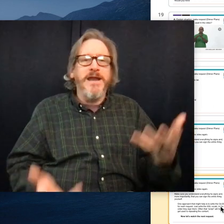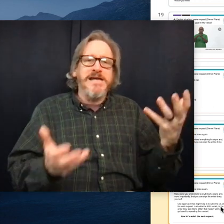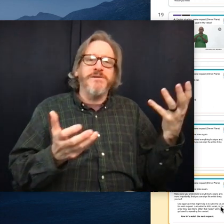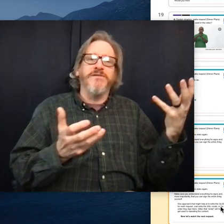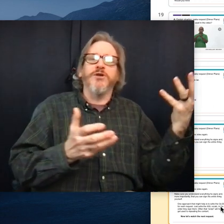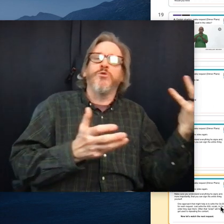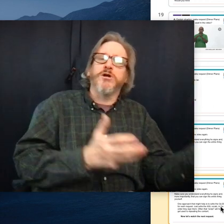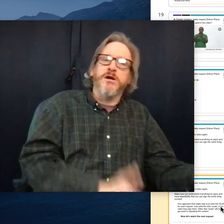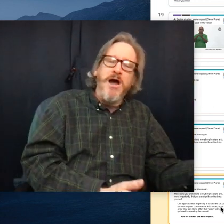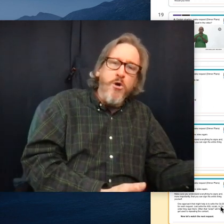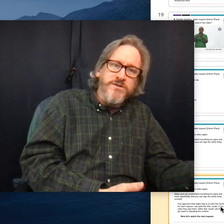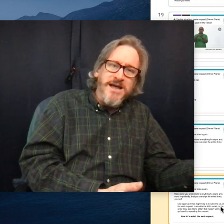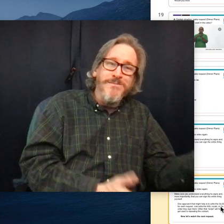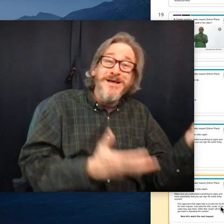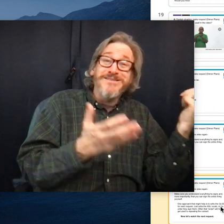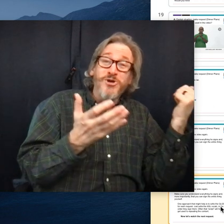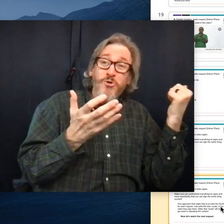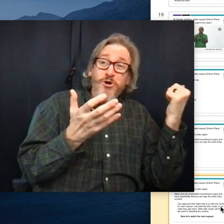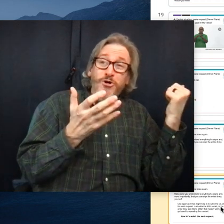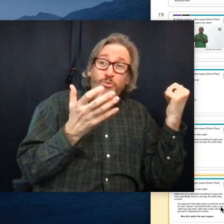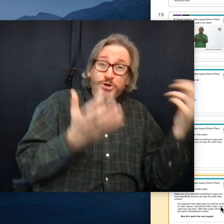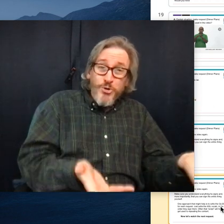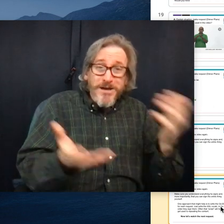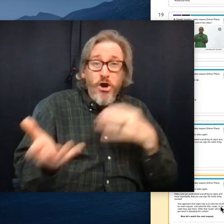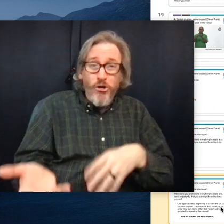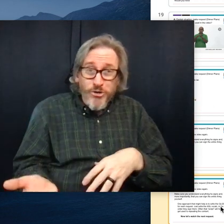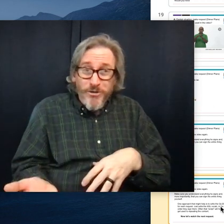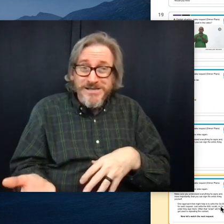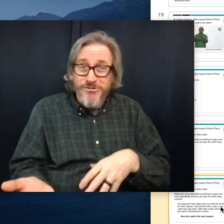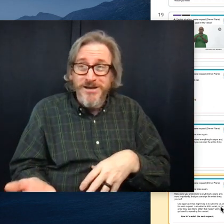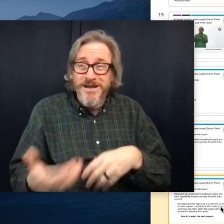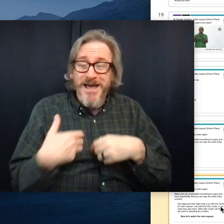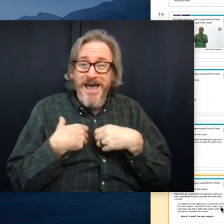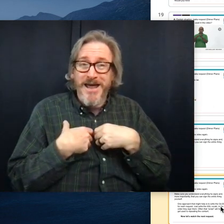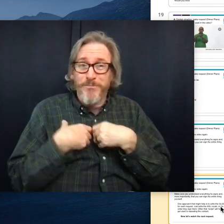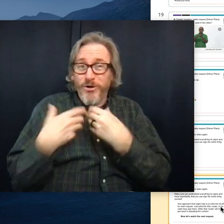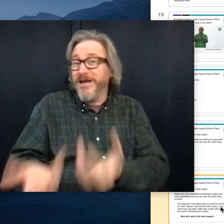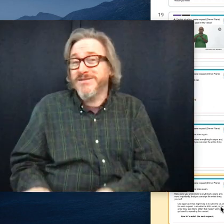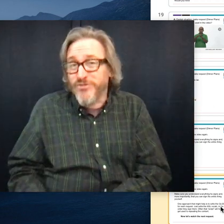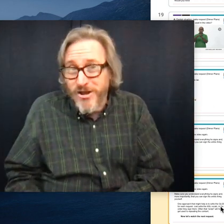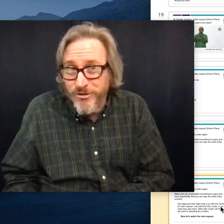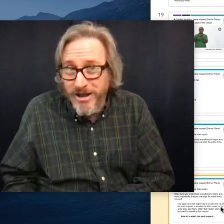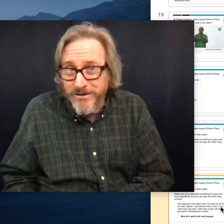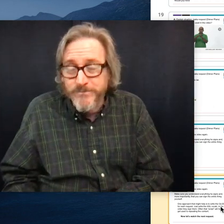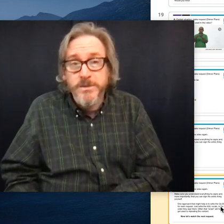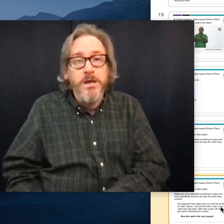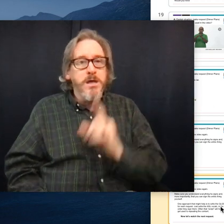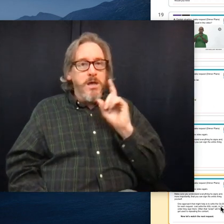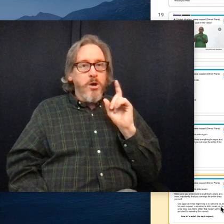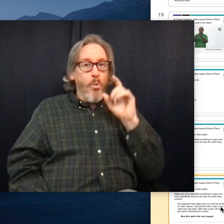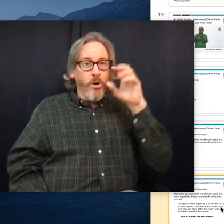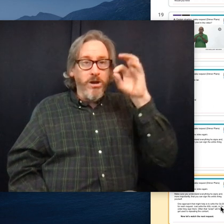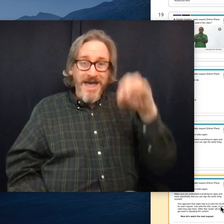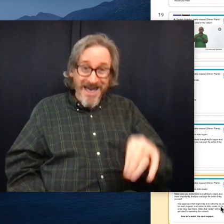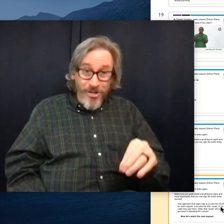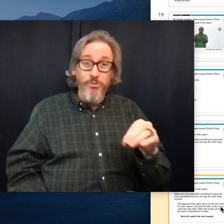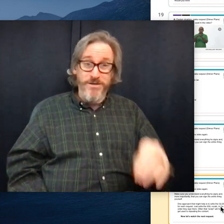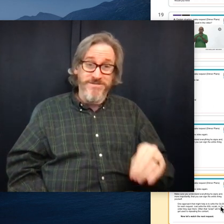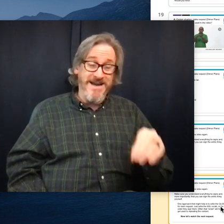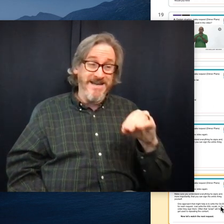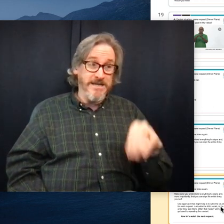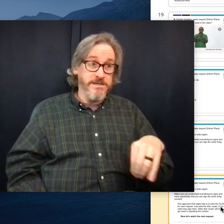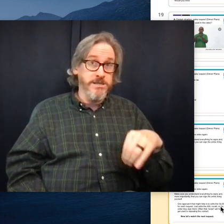and asked me if I could work overtime. So would you mind calling the restaurant and booking us for another night? What'll